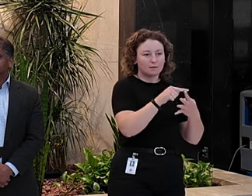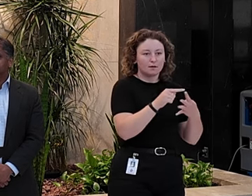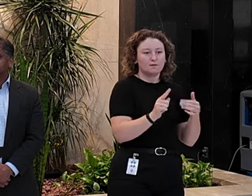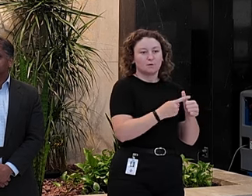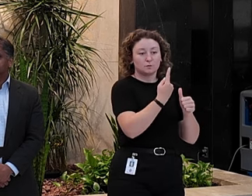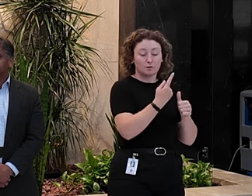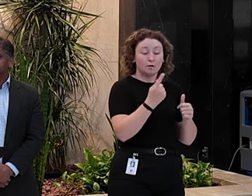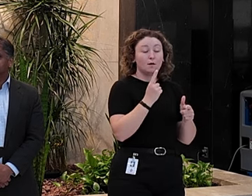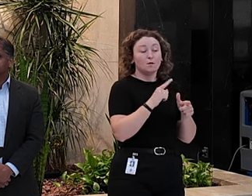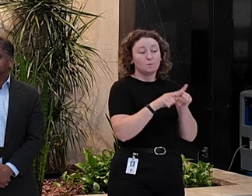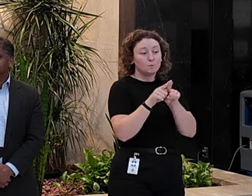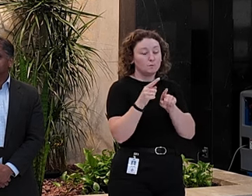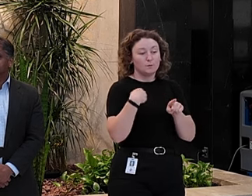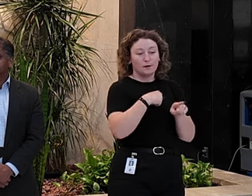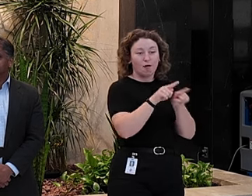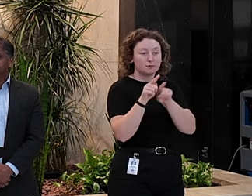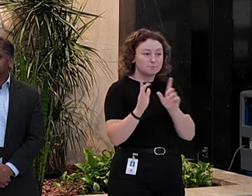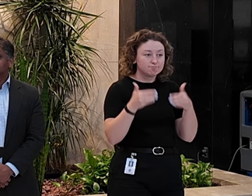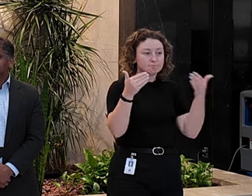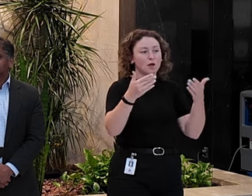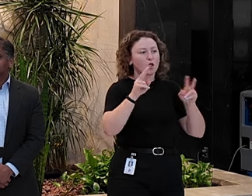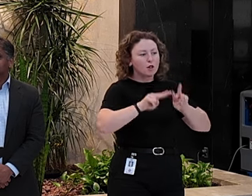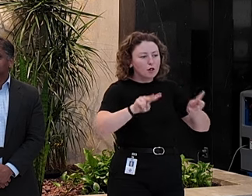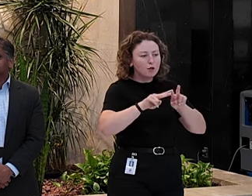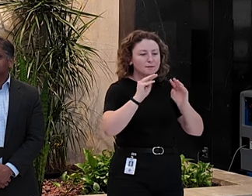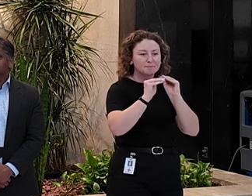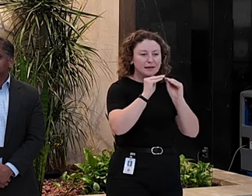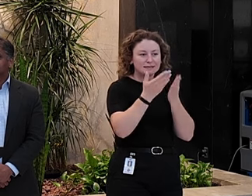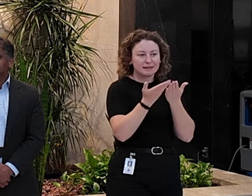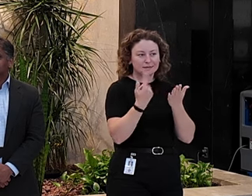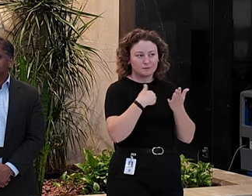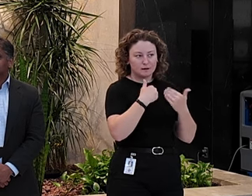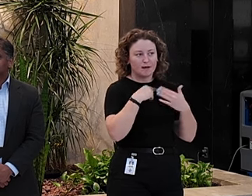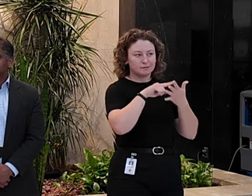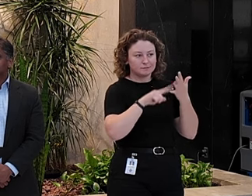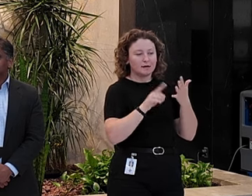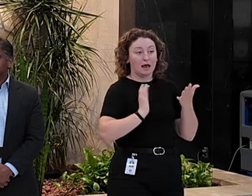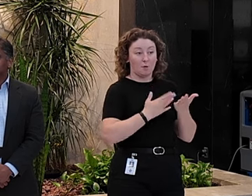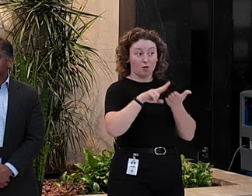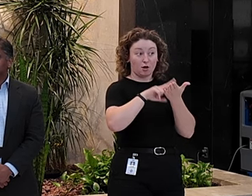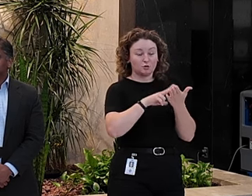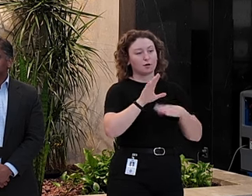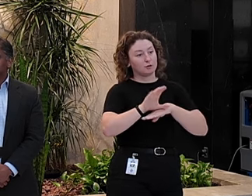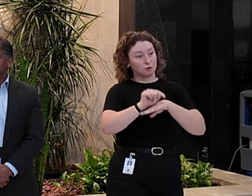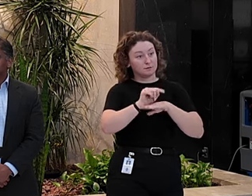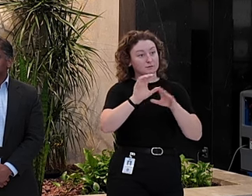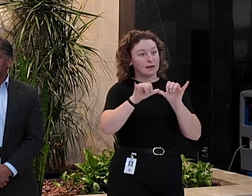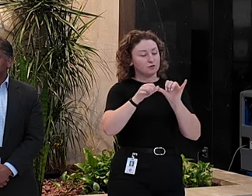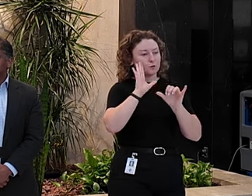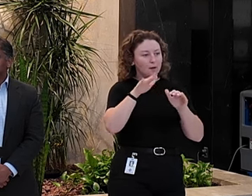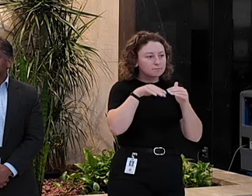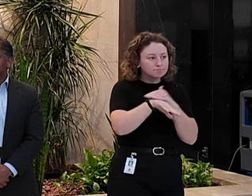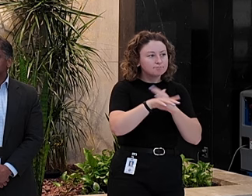the amount of maintenance items we have, both in the corrective and preventative item. Our contractor or a consultant engineer is going to go through and look